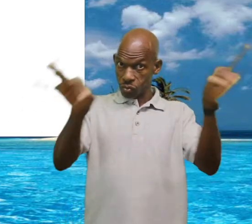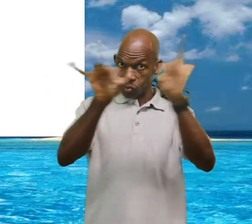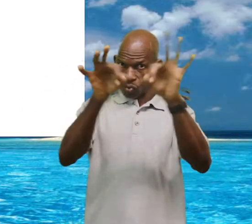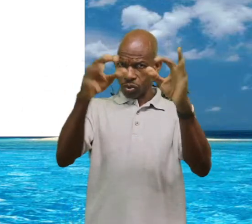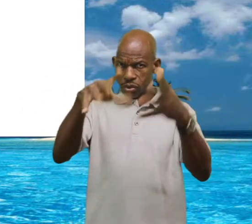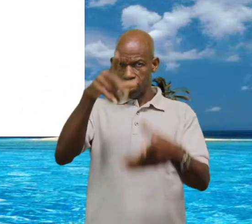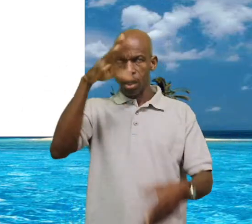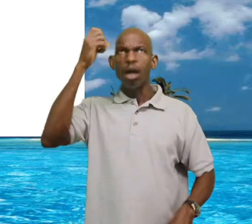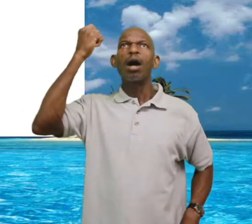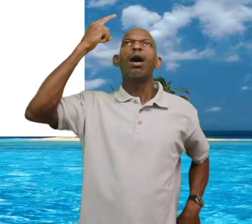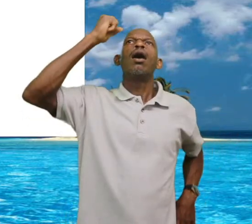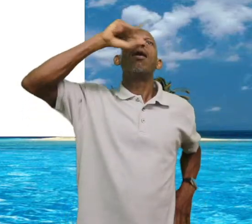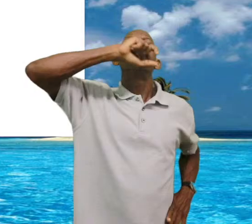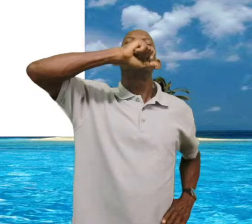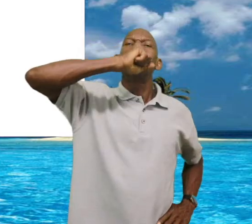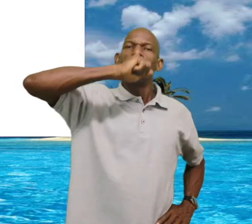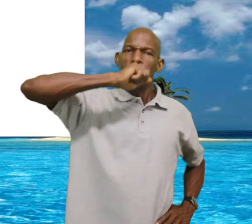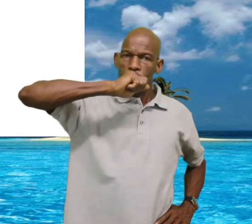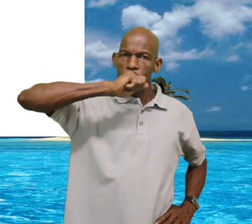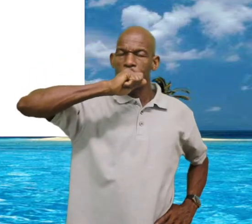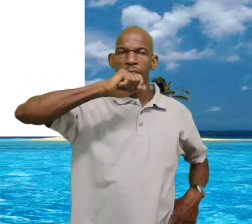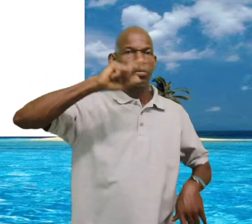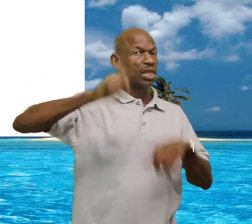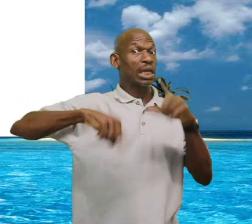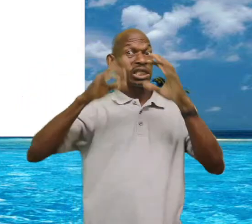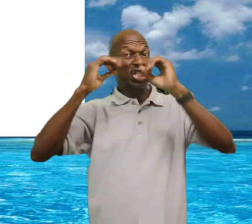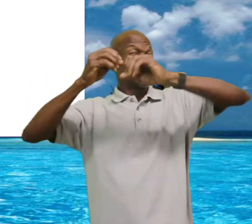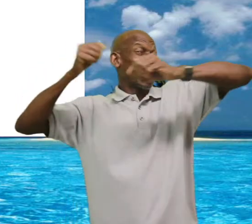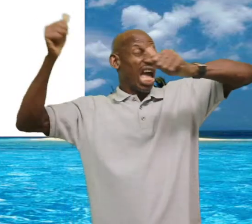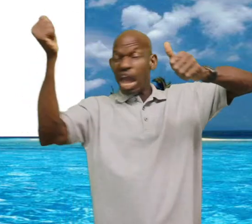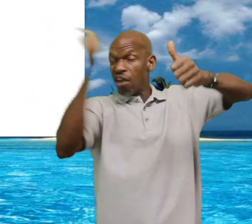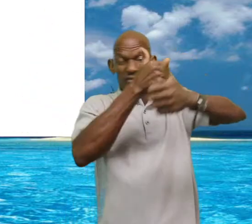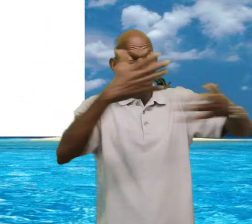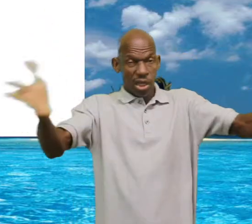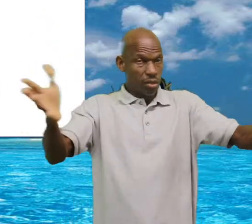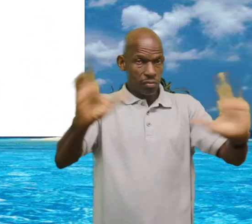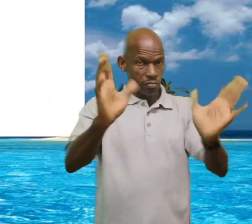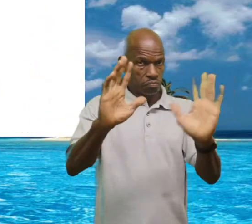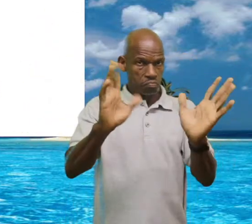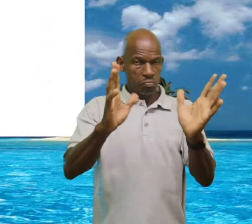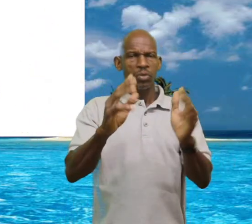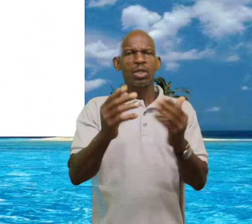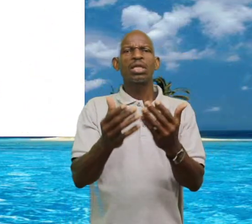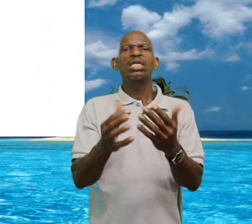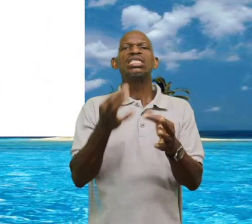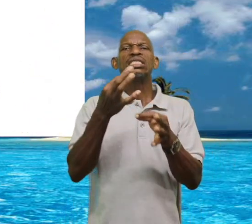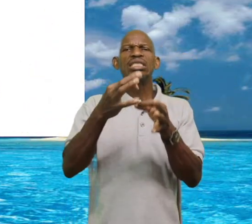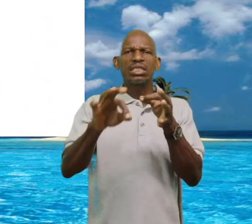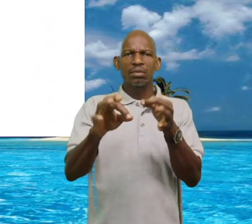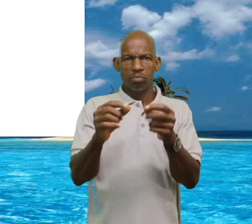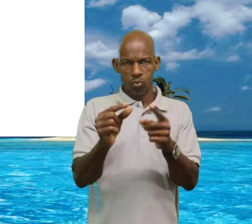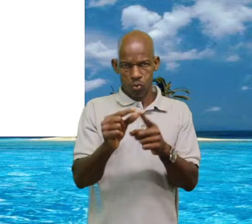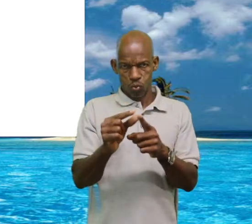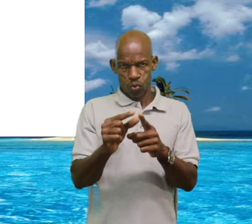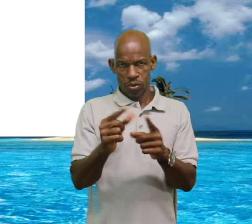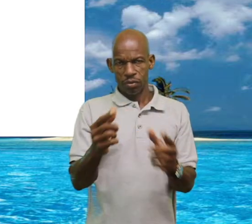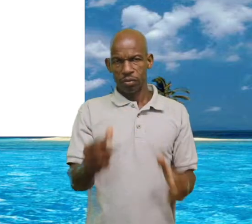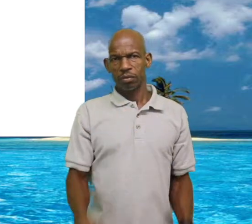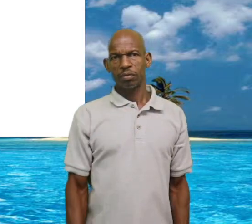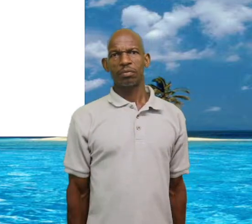And I cannot do everything on the adjective, but I'm just doing the simple words. And today we are looking at adjectives, and